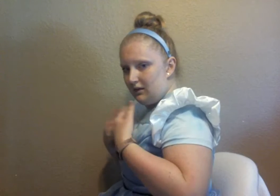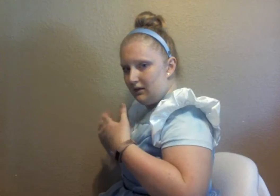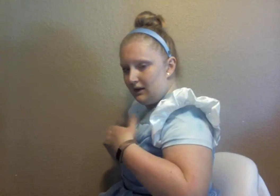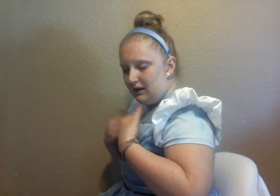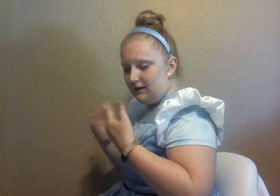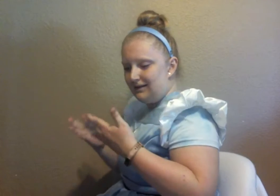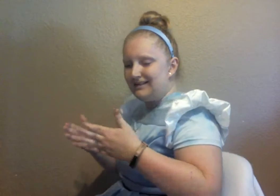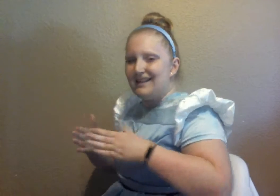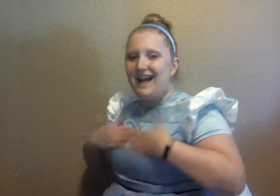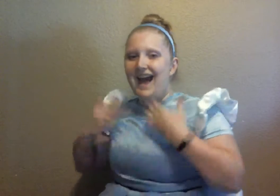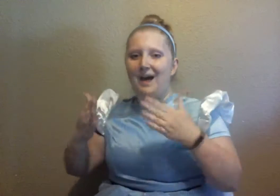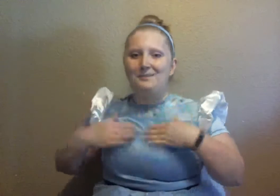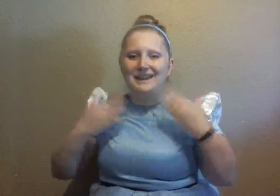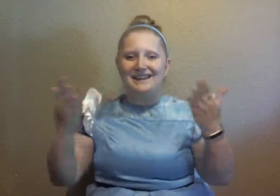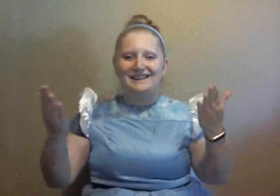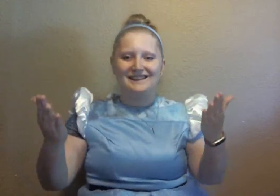Like this. Happy.